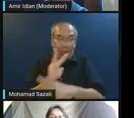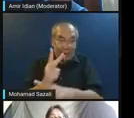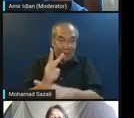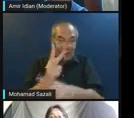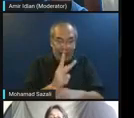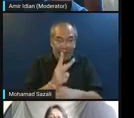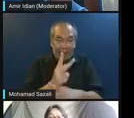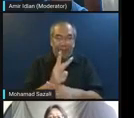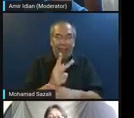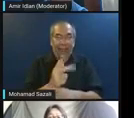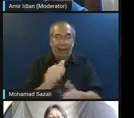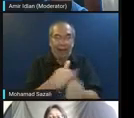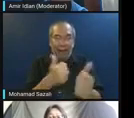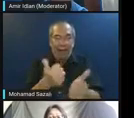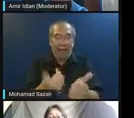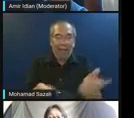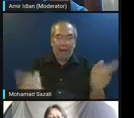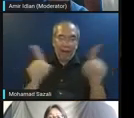Okay.